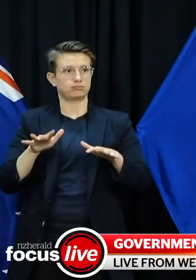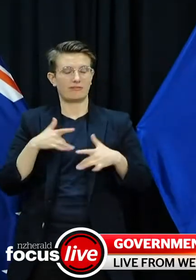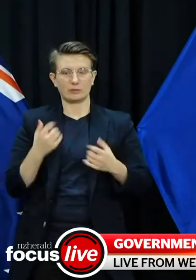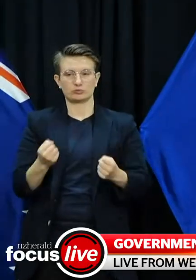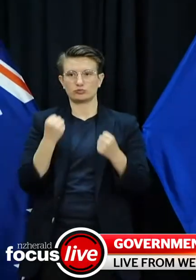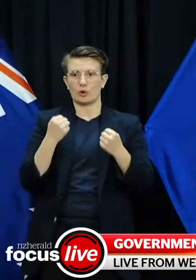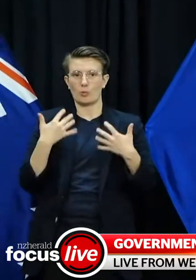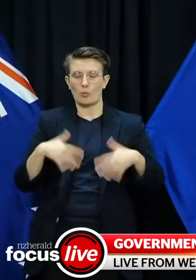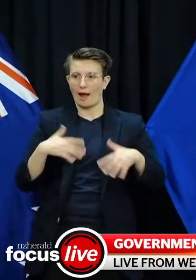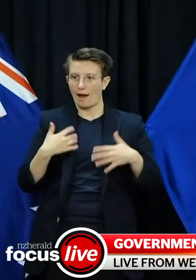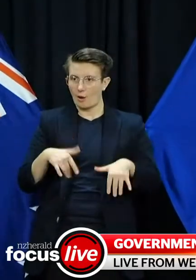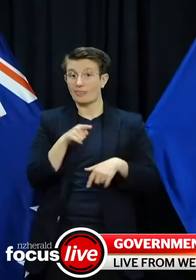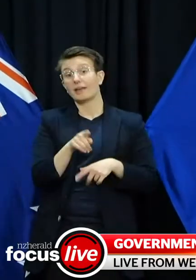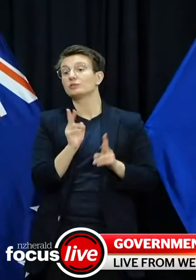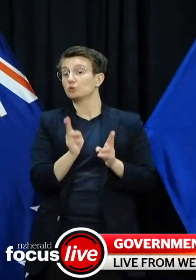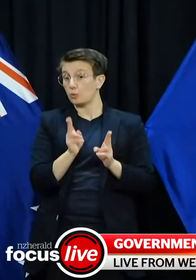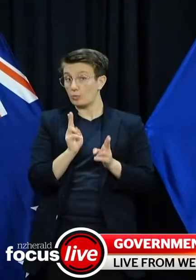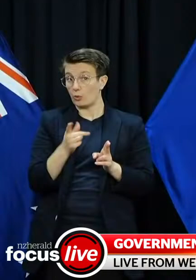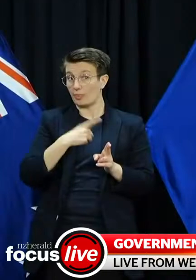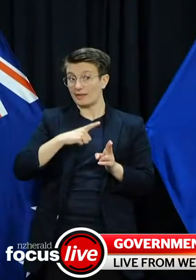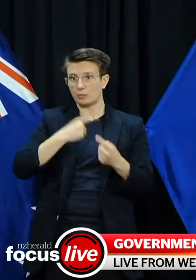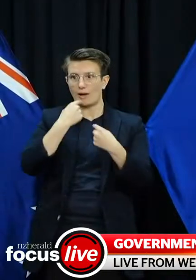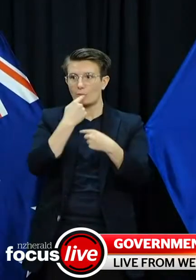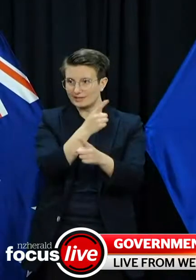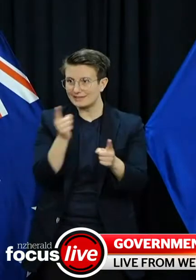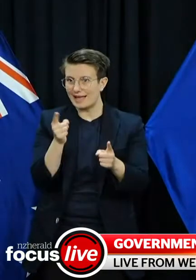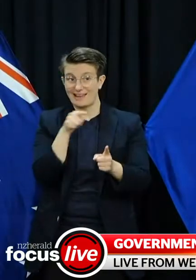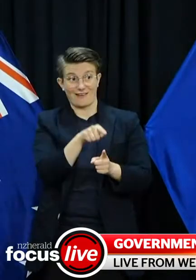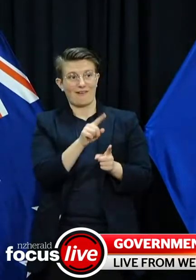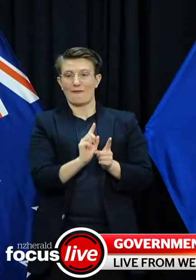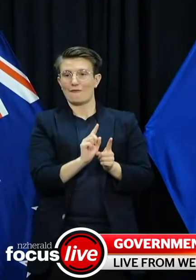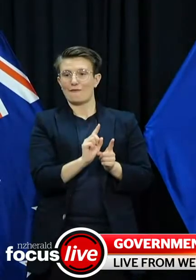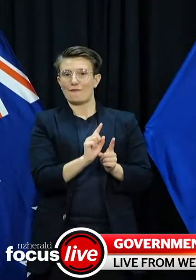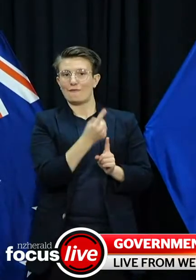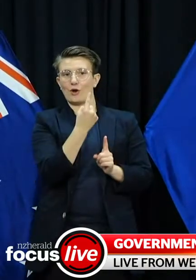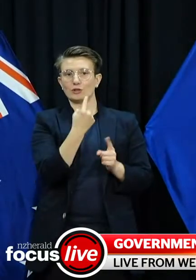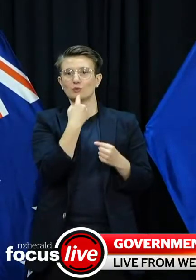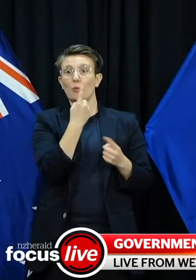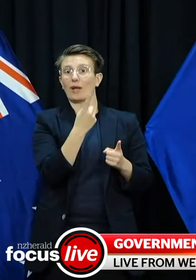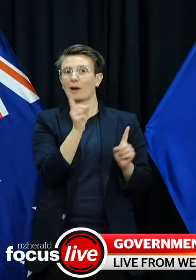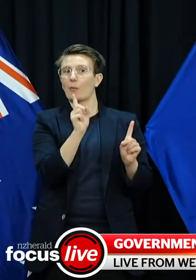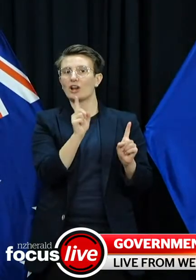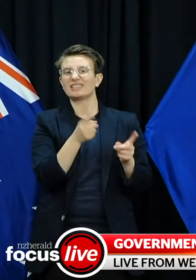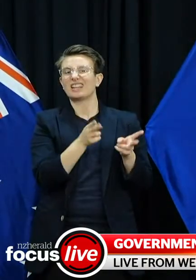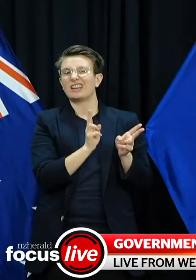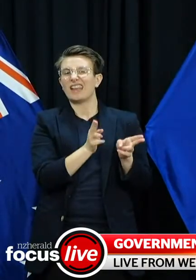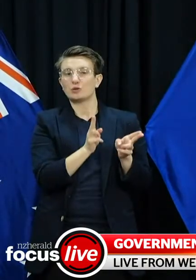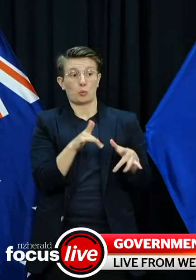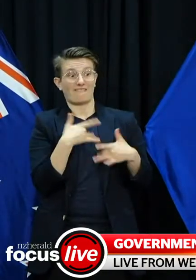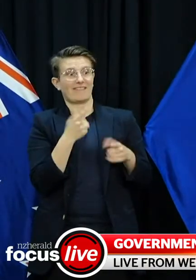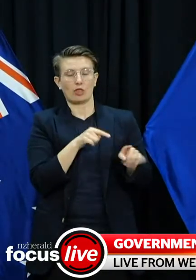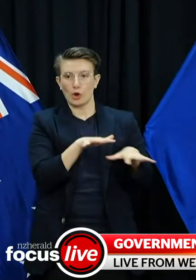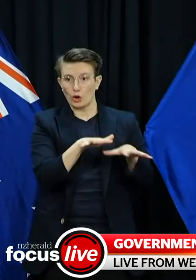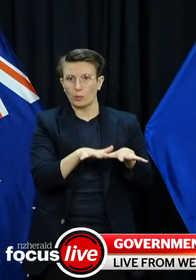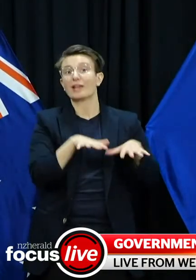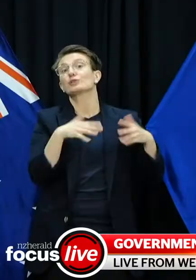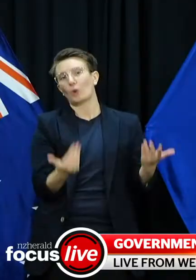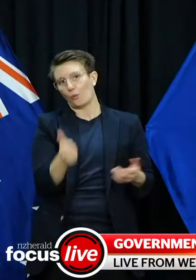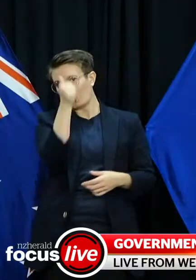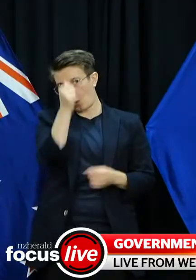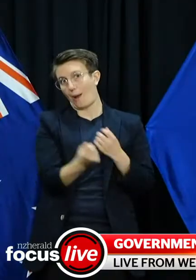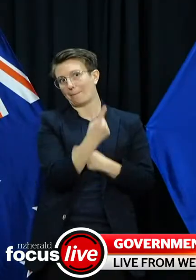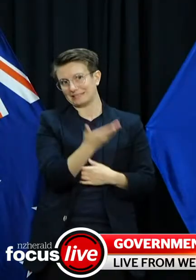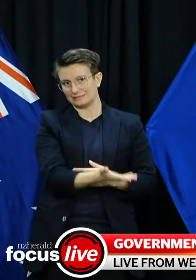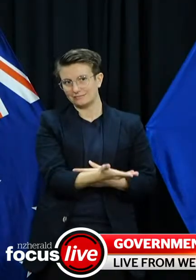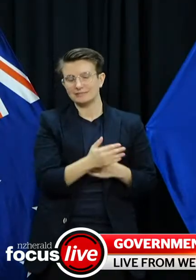base our public education campaign on, which is the first warning is often what we call natural, the felt effect. Okay, so I got woken